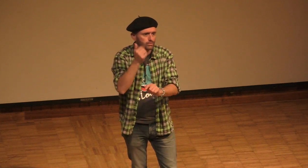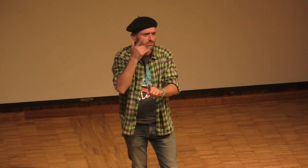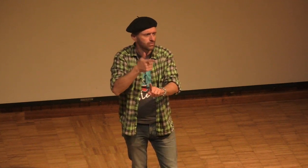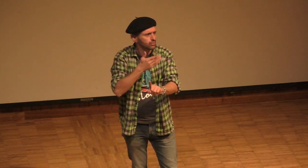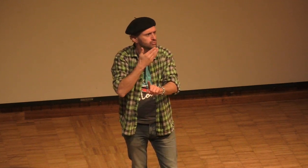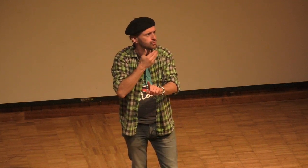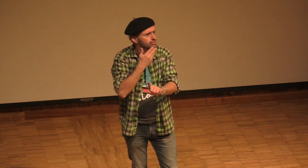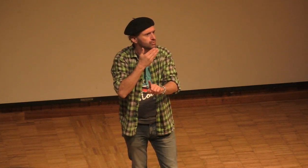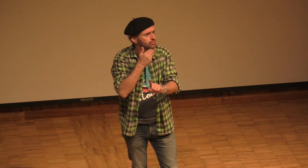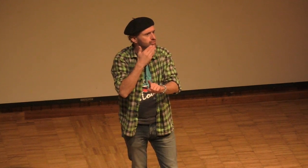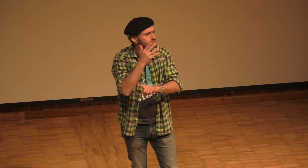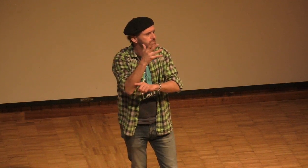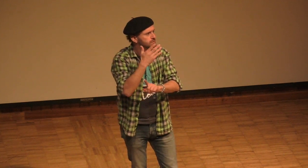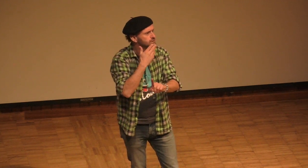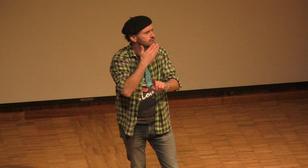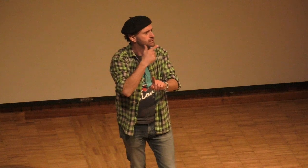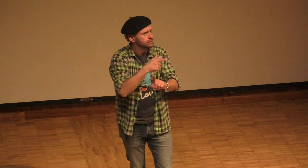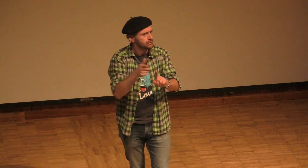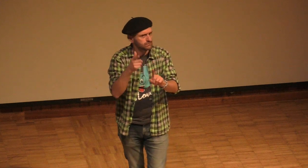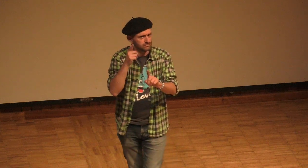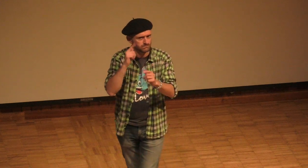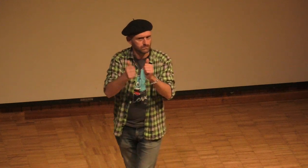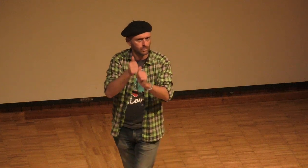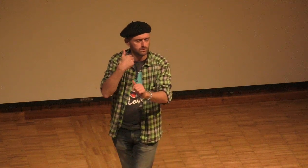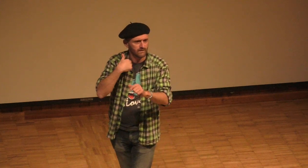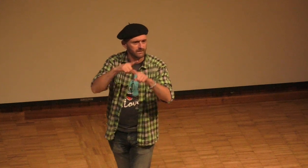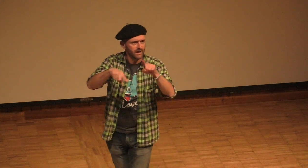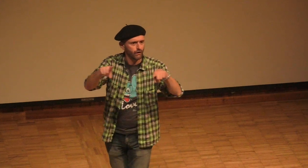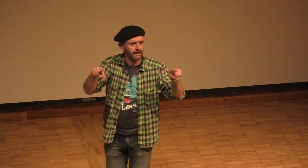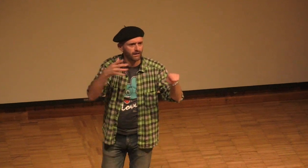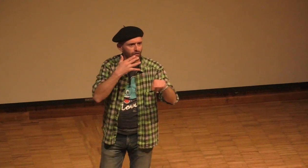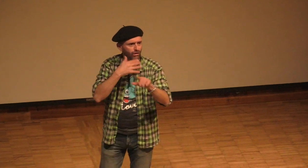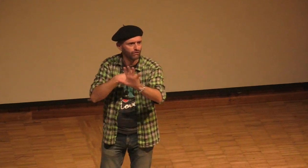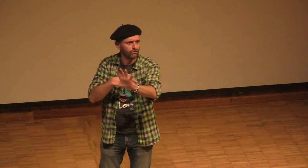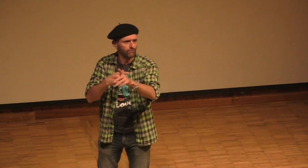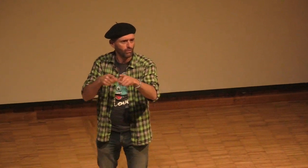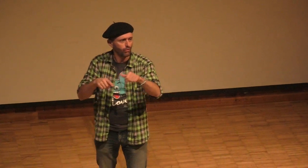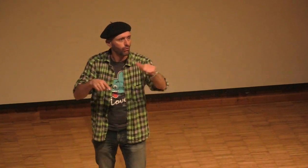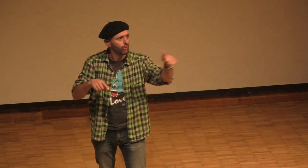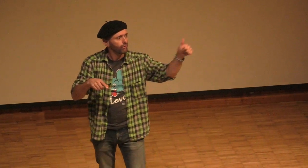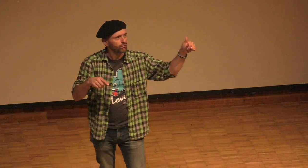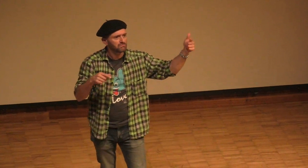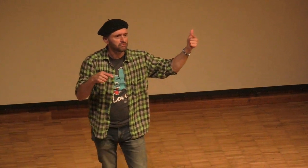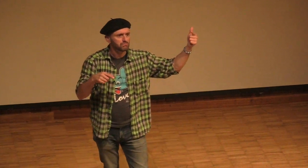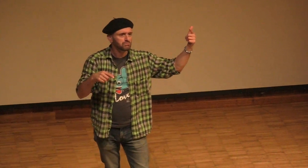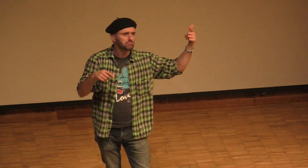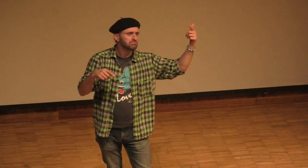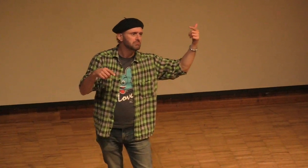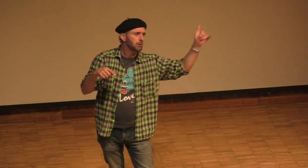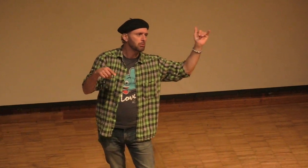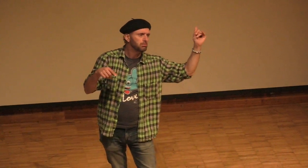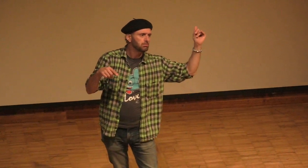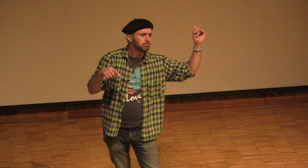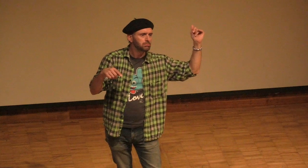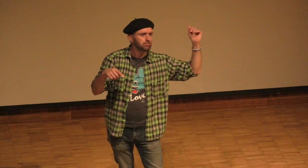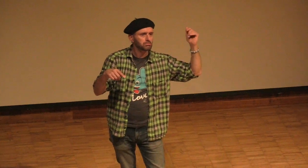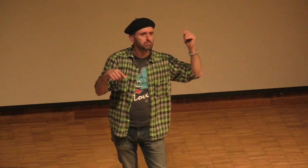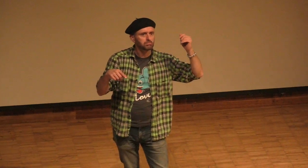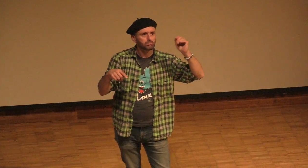color, it's really sugar maples especially that have the variation in color. Other trees